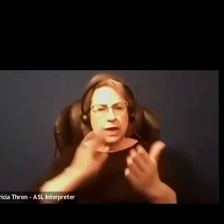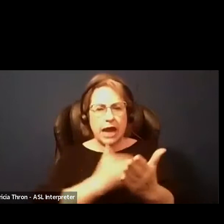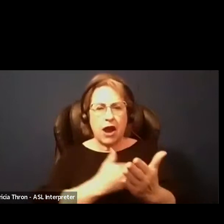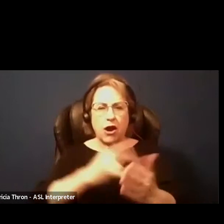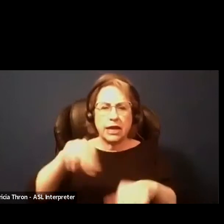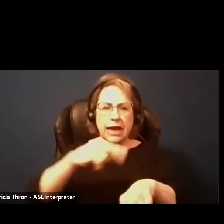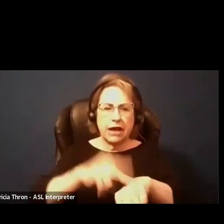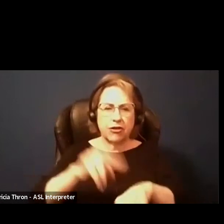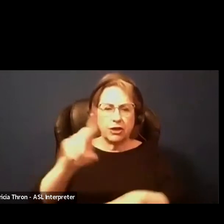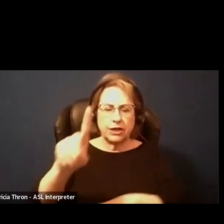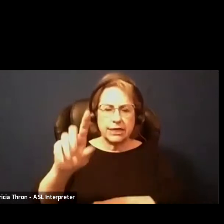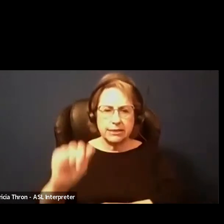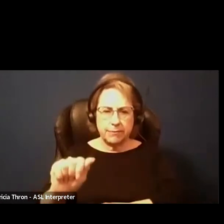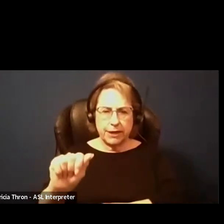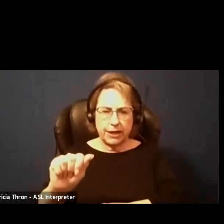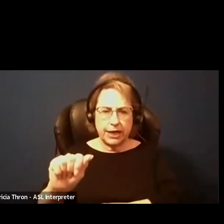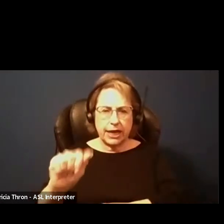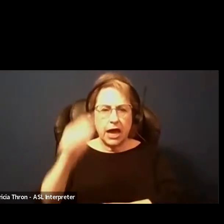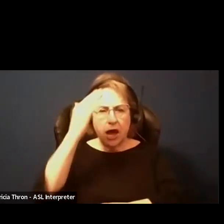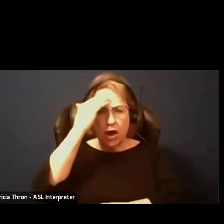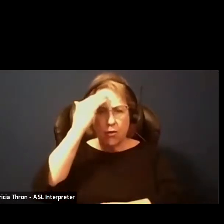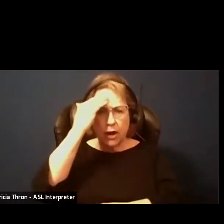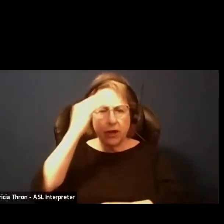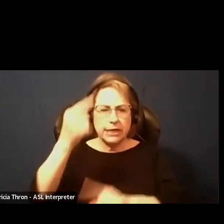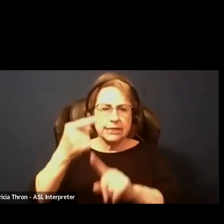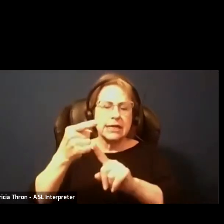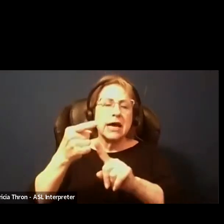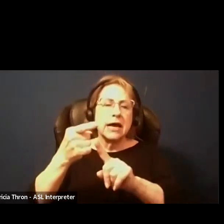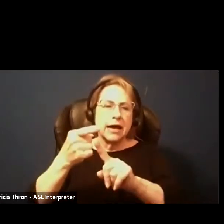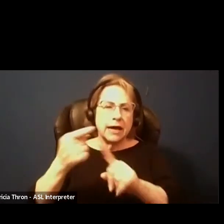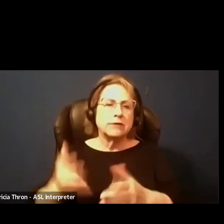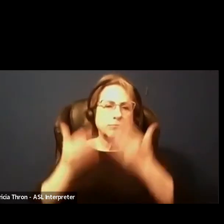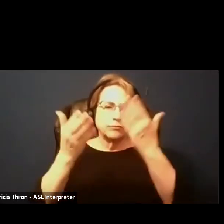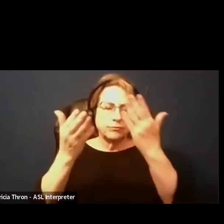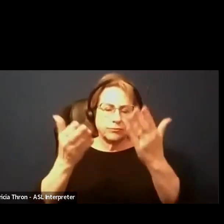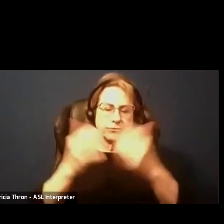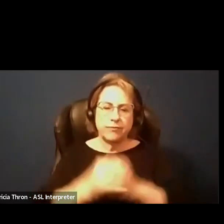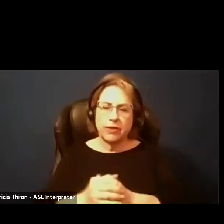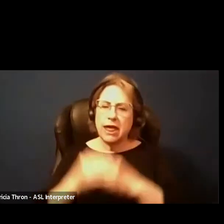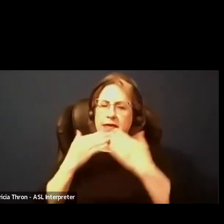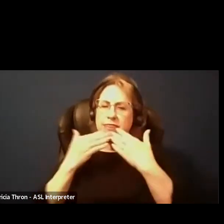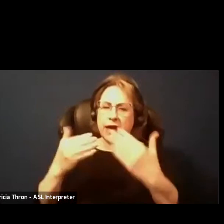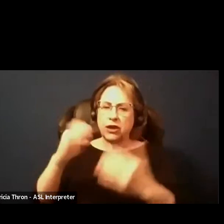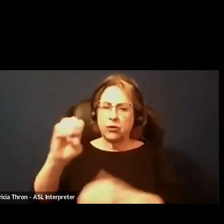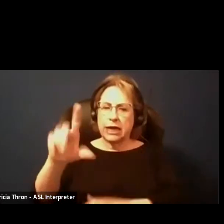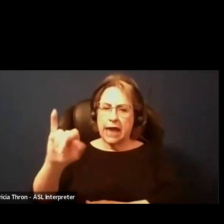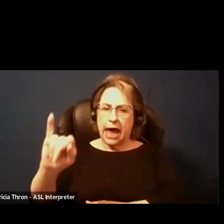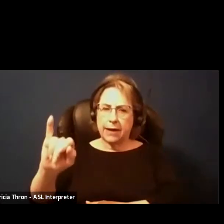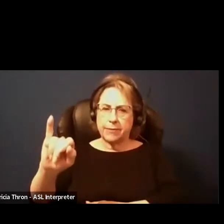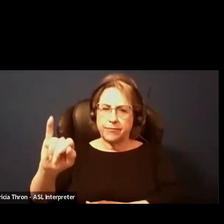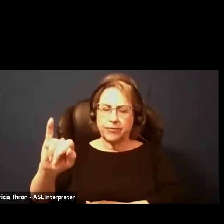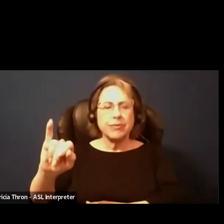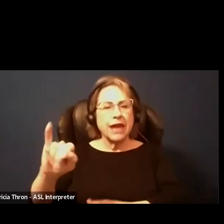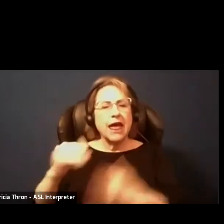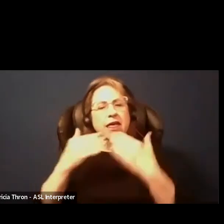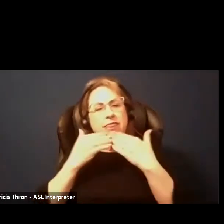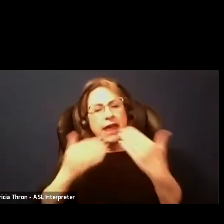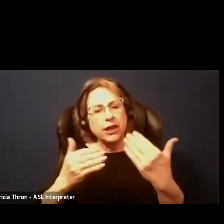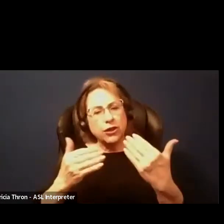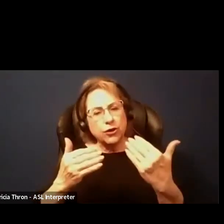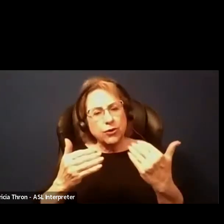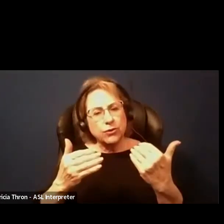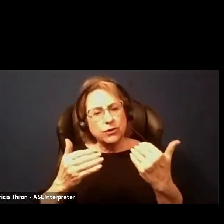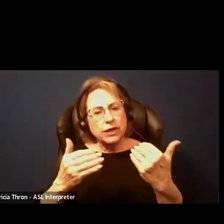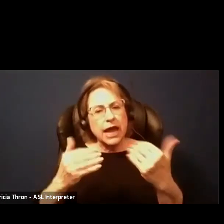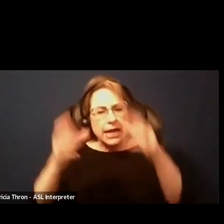Month proclamation. So first, I'm going to hand it over to Eli. Thank you, Superintendent Booker. Good evening to the board, Superintendent